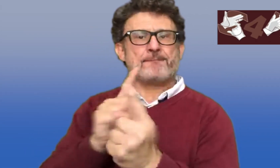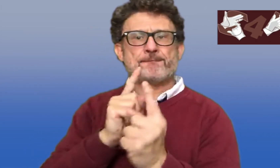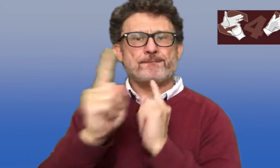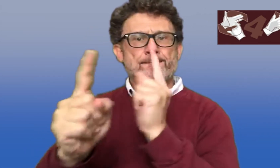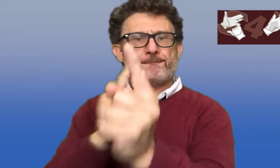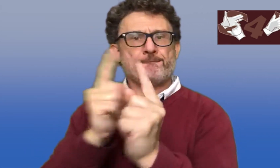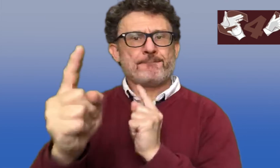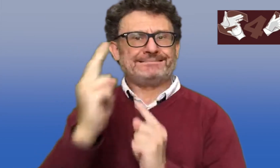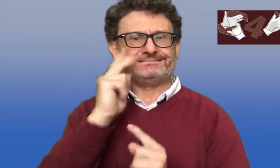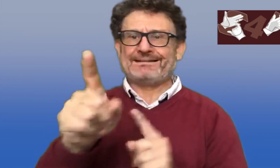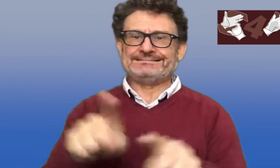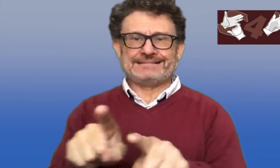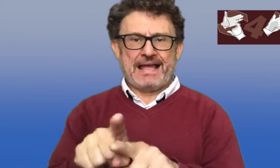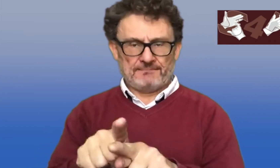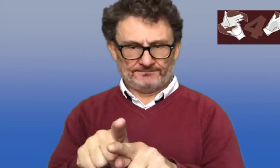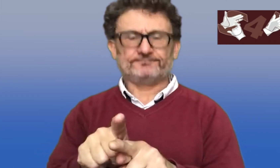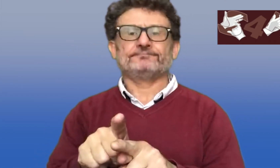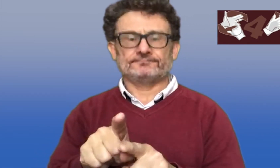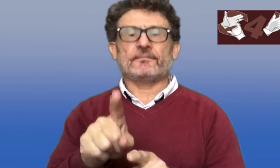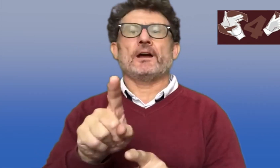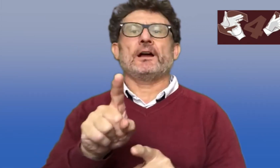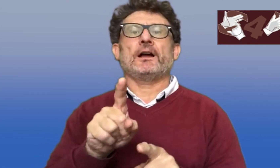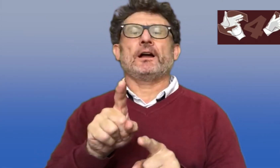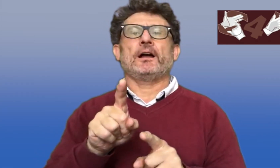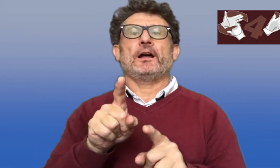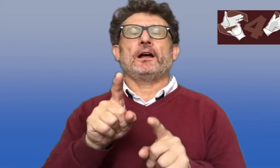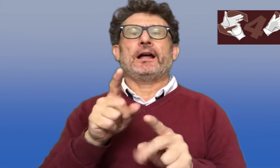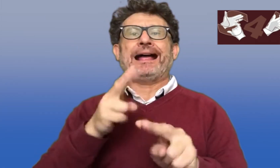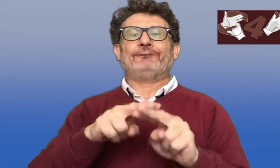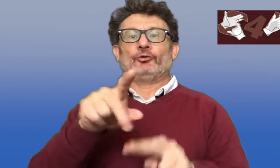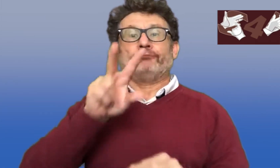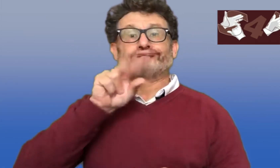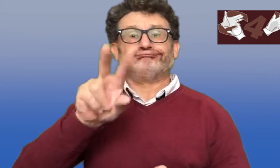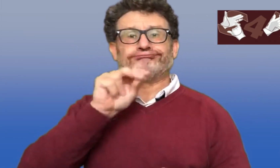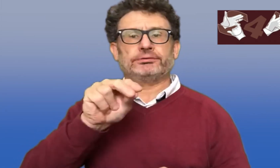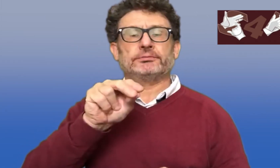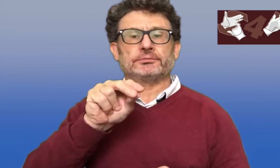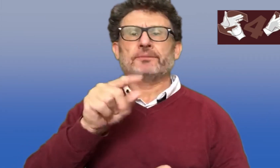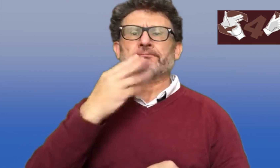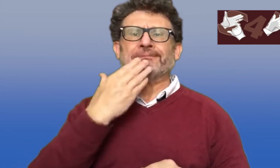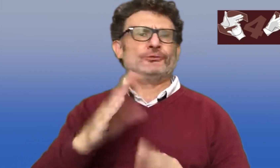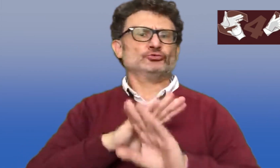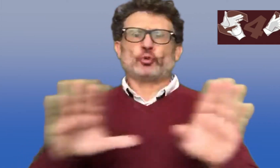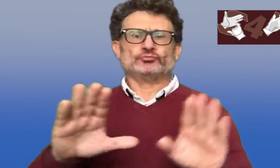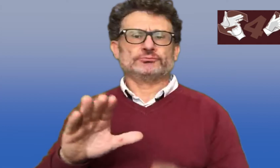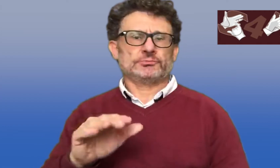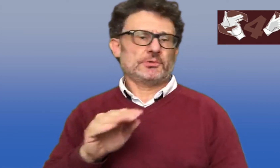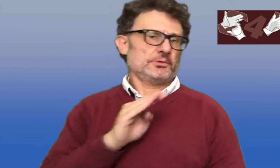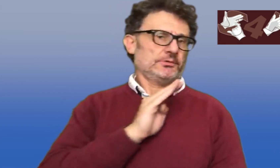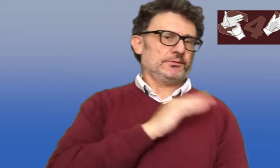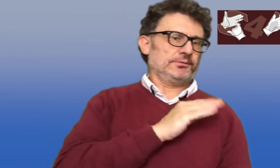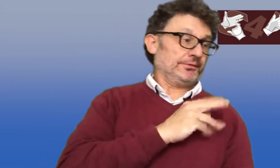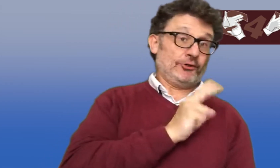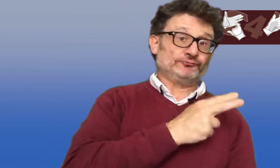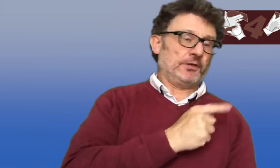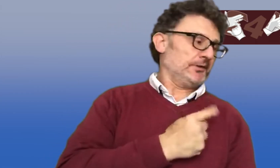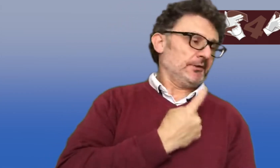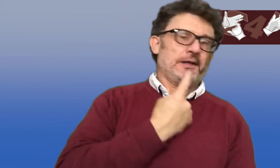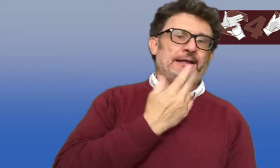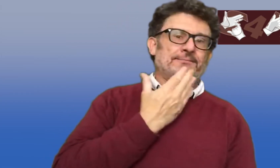hearing friend, you would keep focused on them throughout that interaction. Now, if you're speaking, please don't turn to the